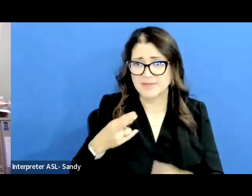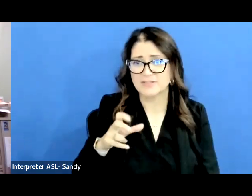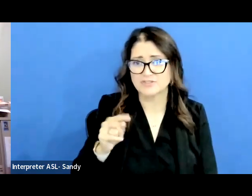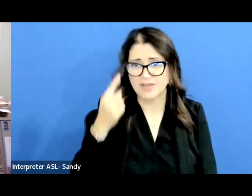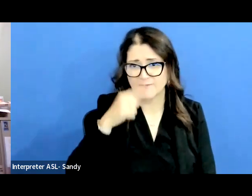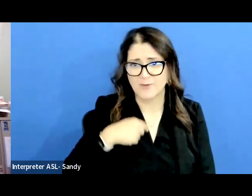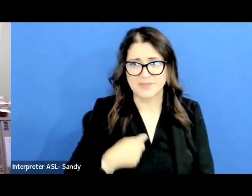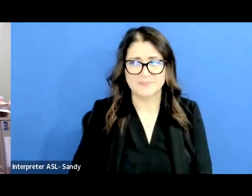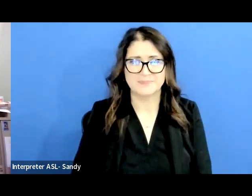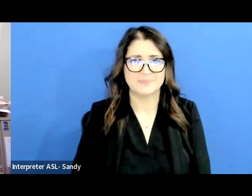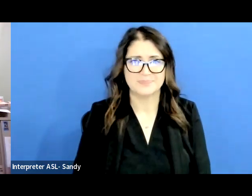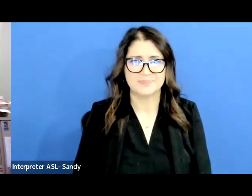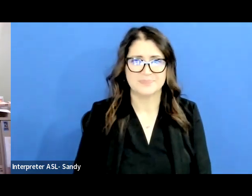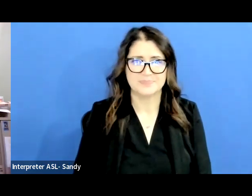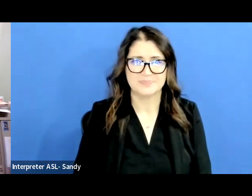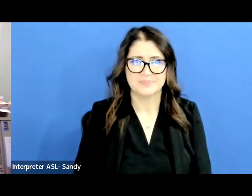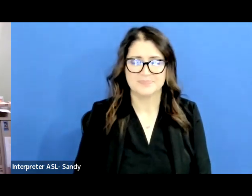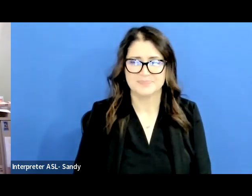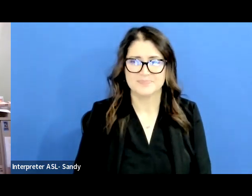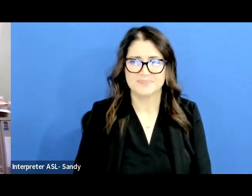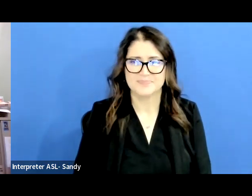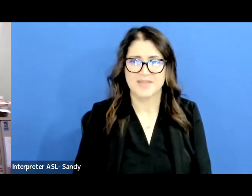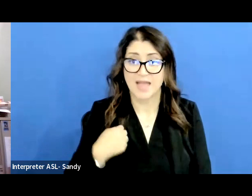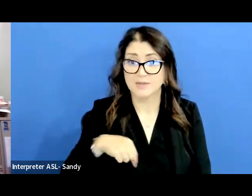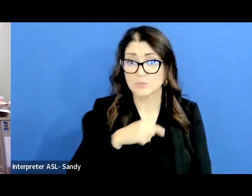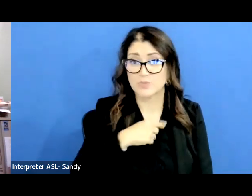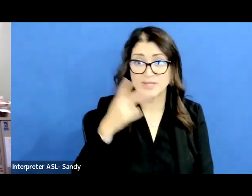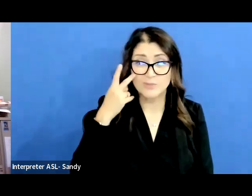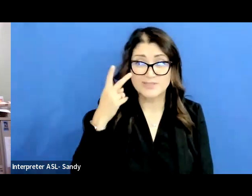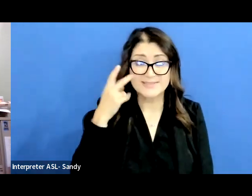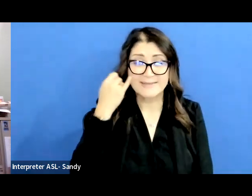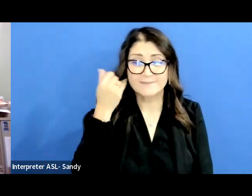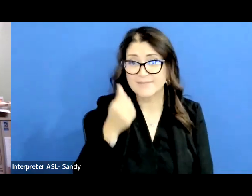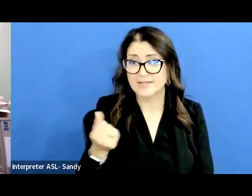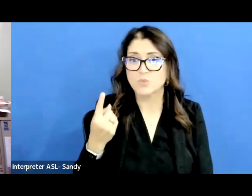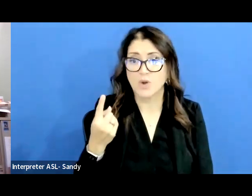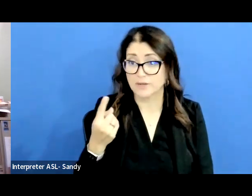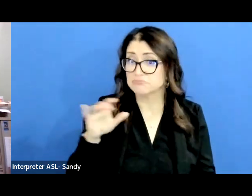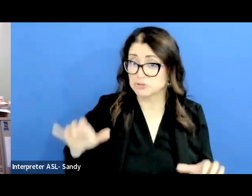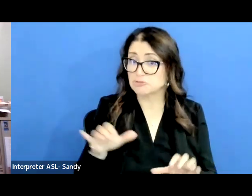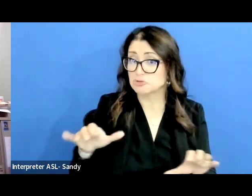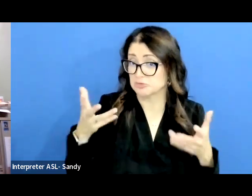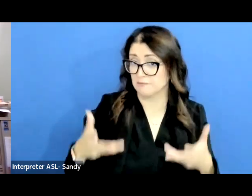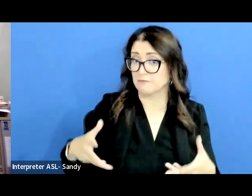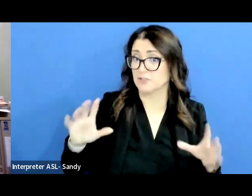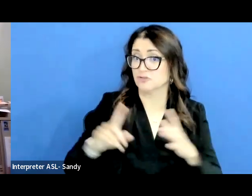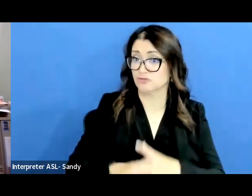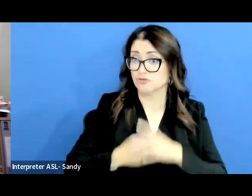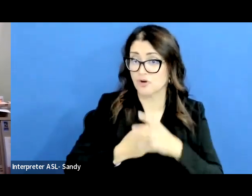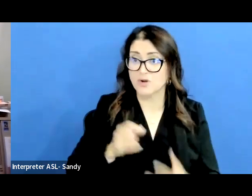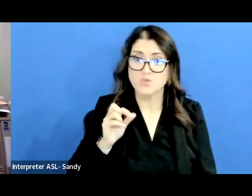me. And we will see if anybody is doing those kind of things,